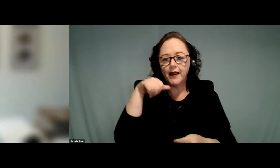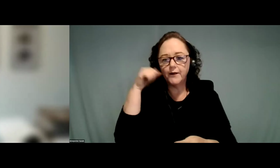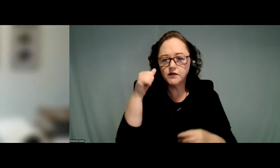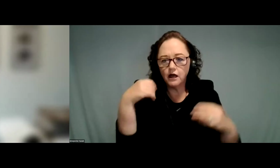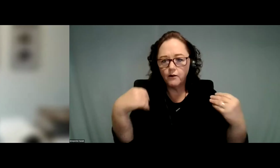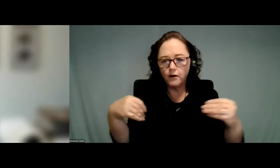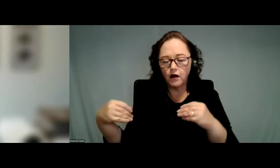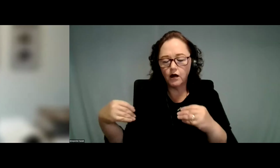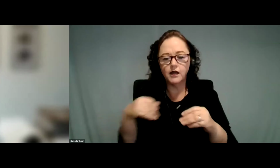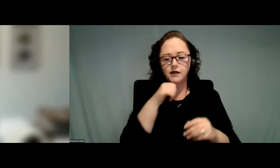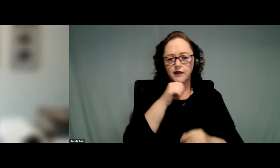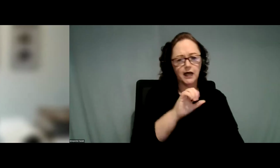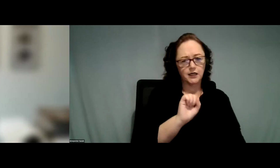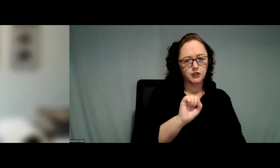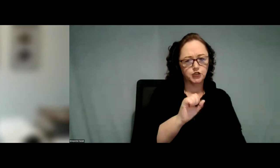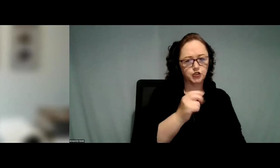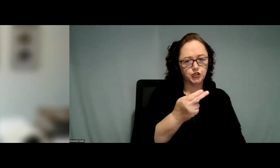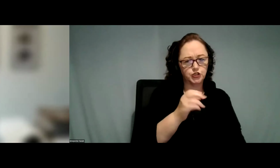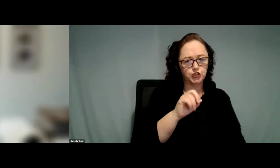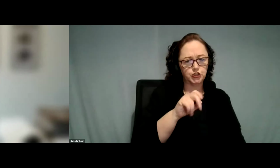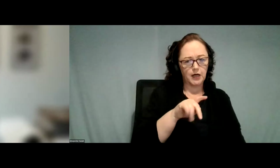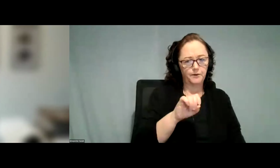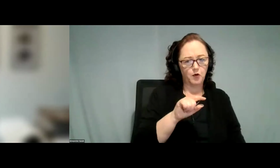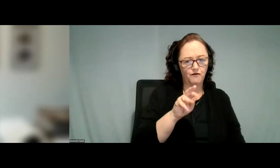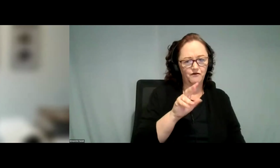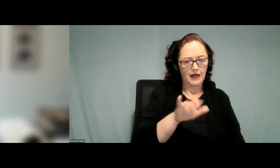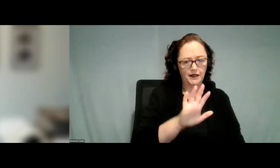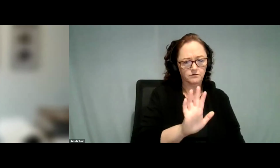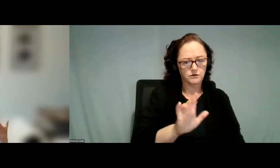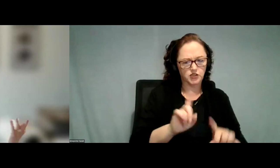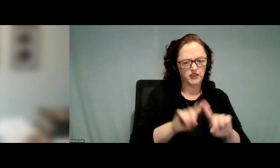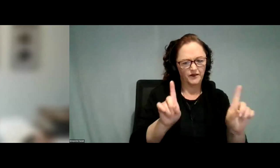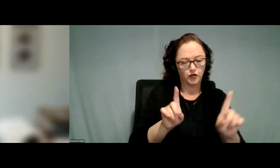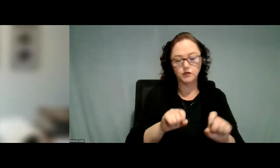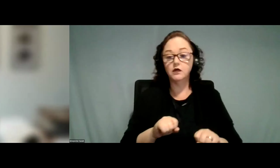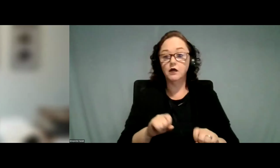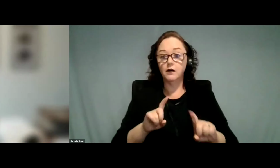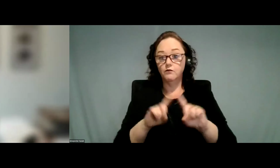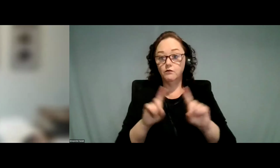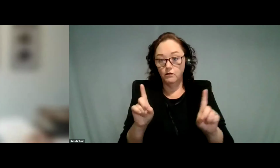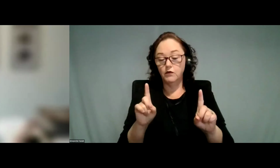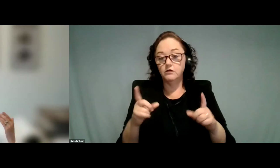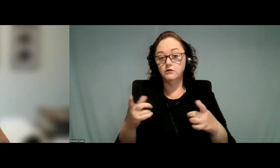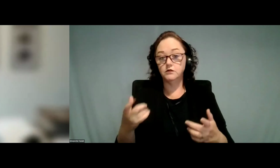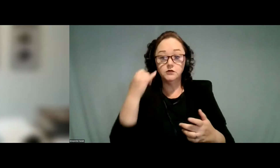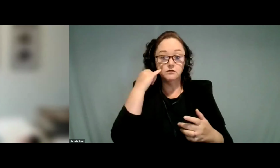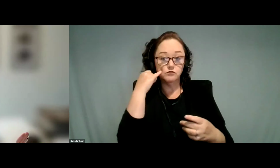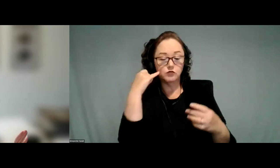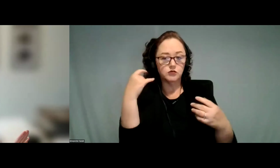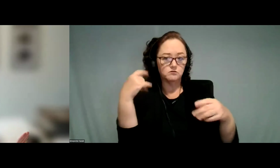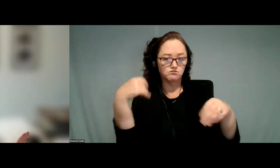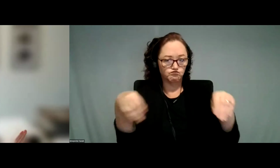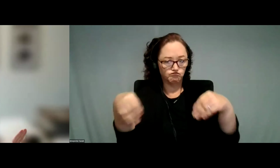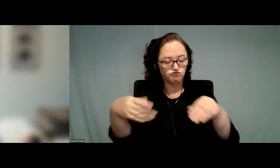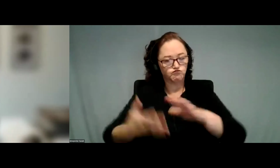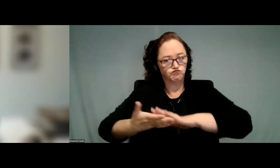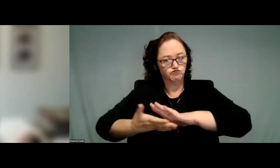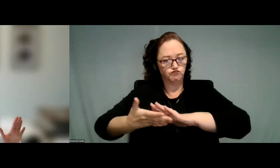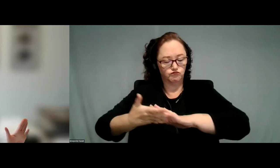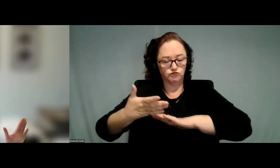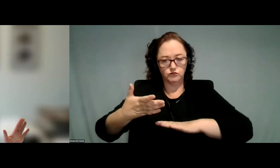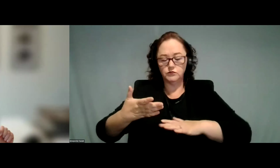Shopify, but places where they're running a marketplace and they facilitate the sale of